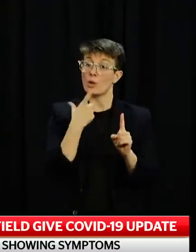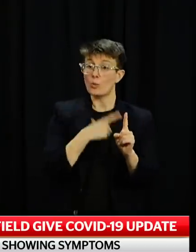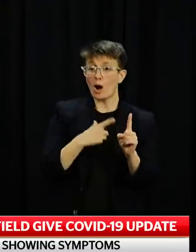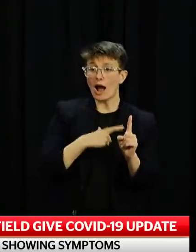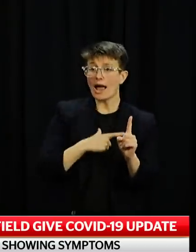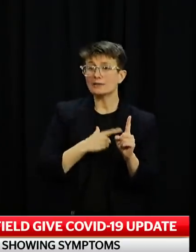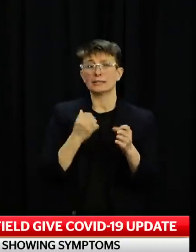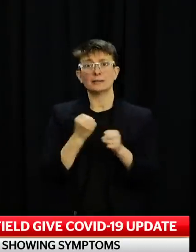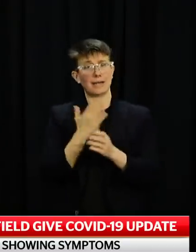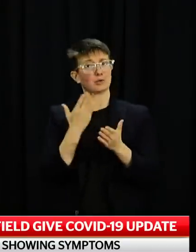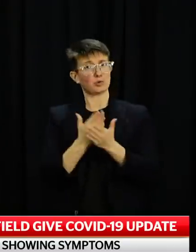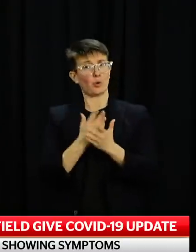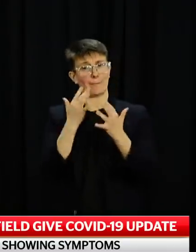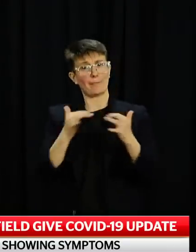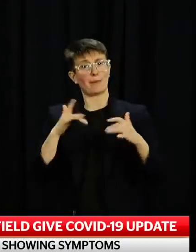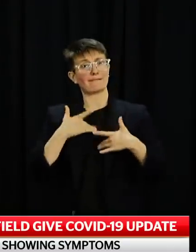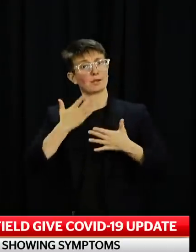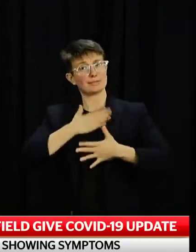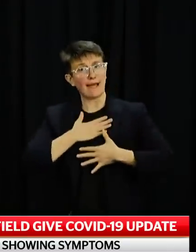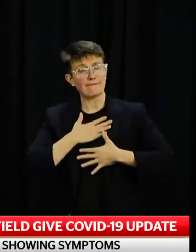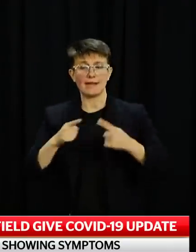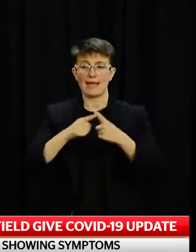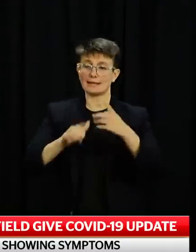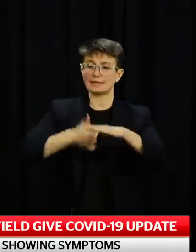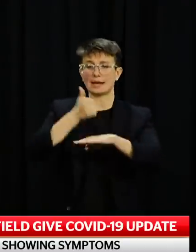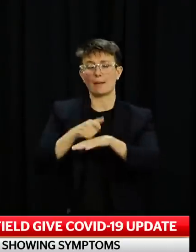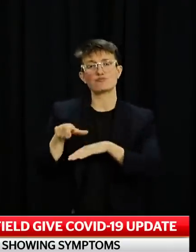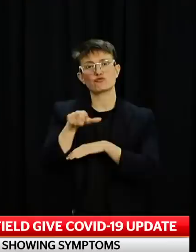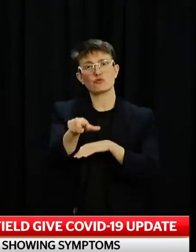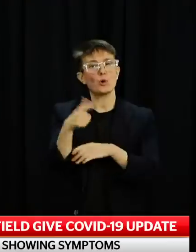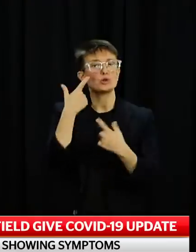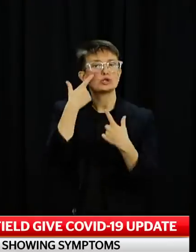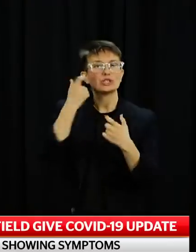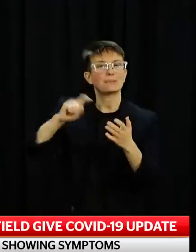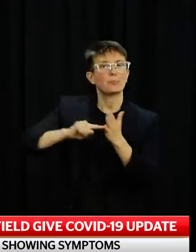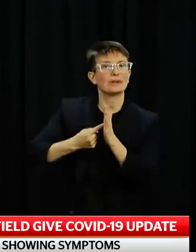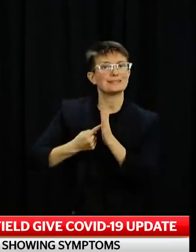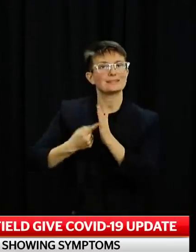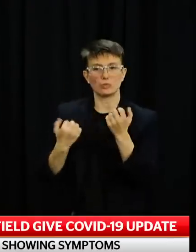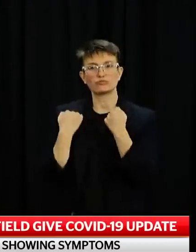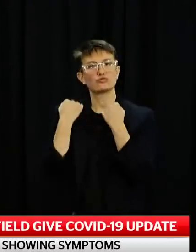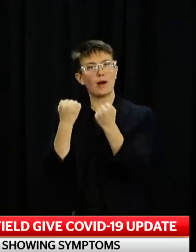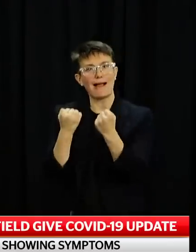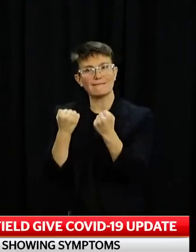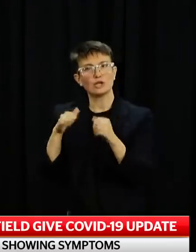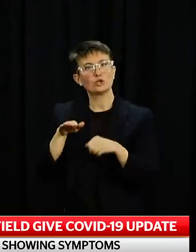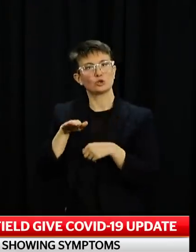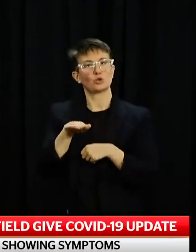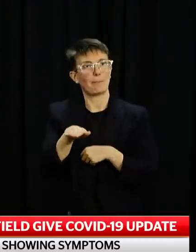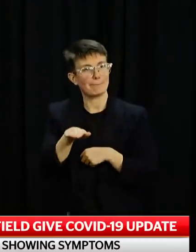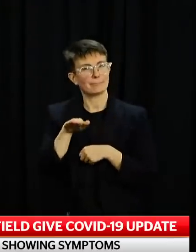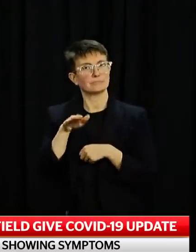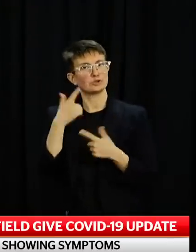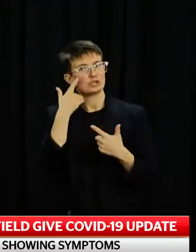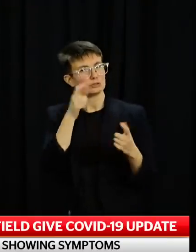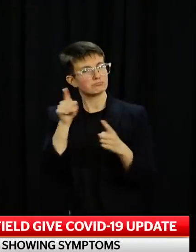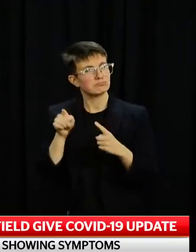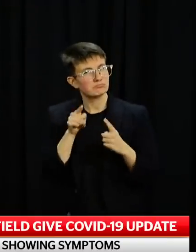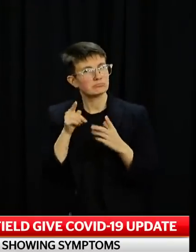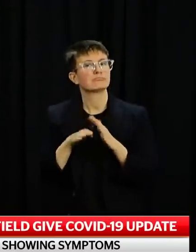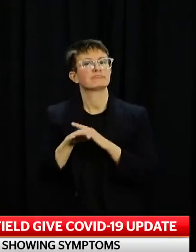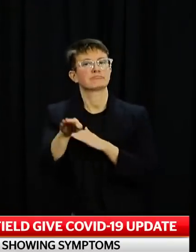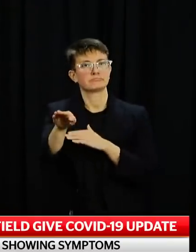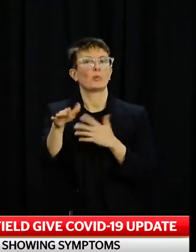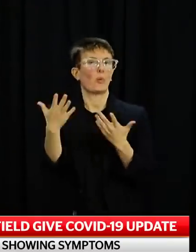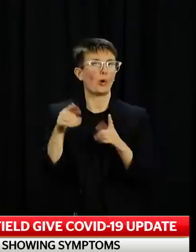has been planning for the possibility of a return of COVID to community transmission, including the possibility of regional